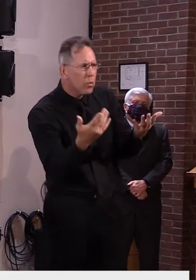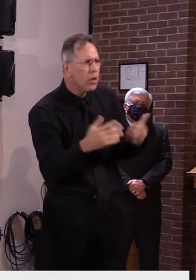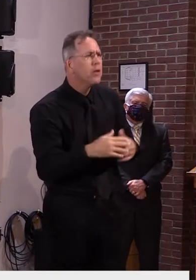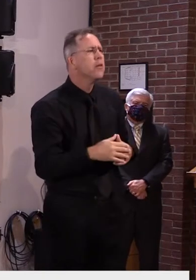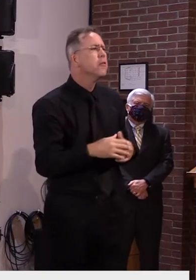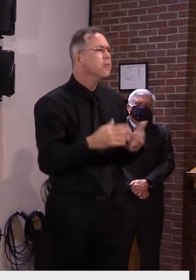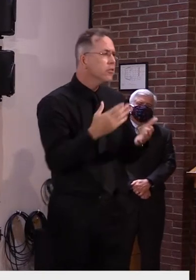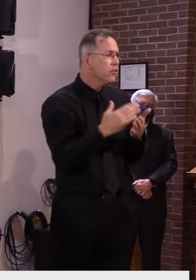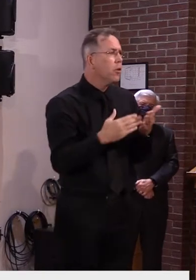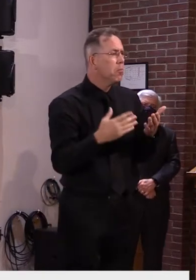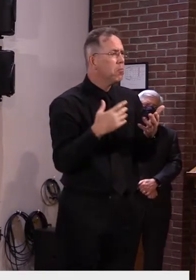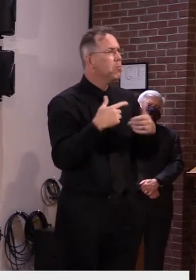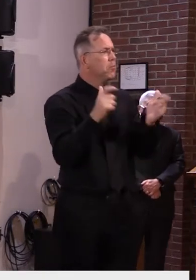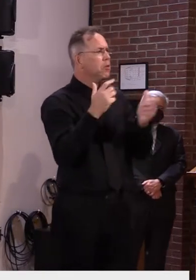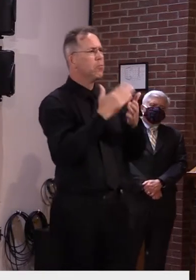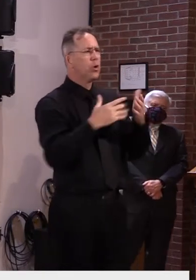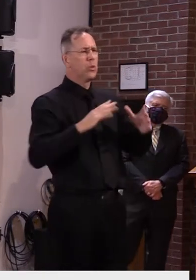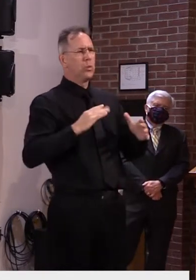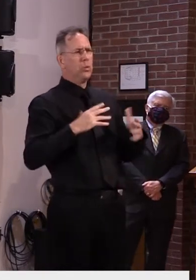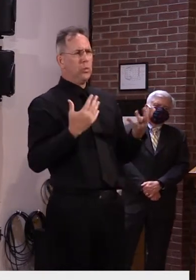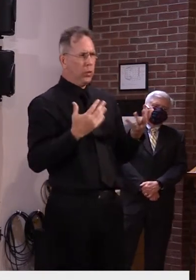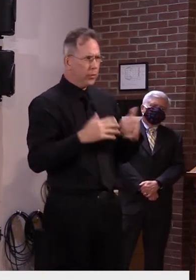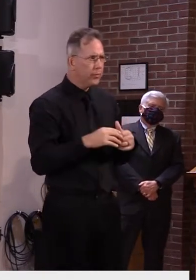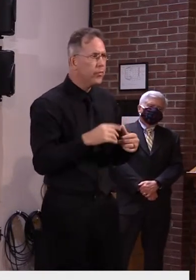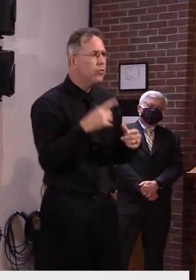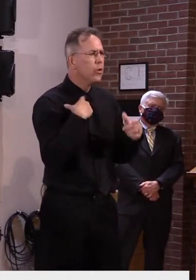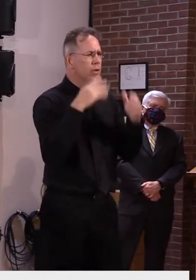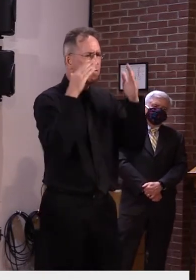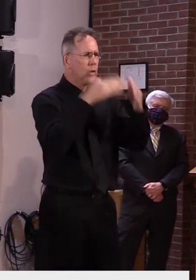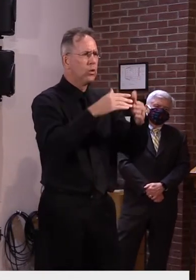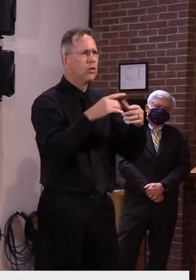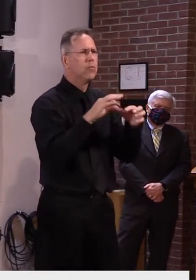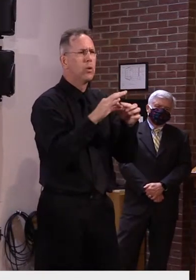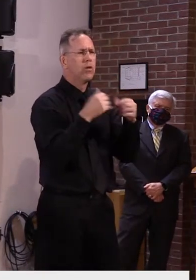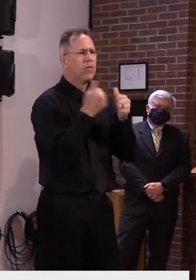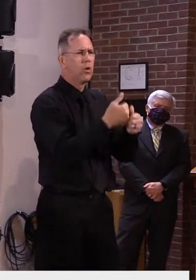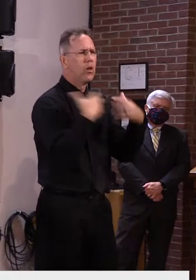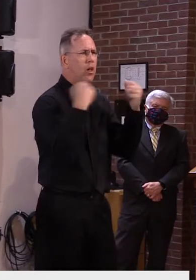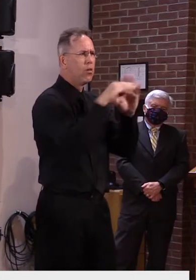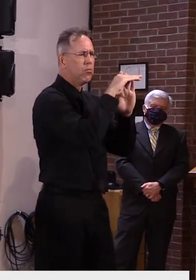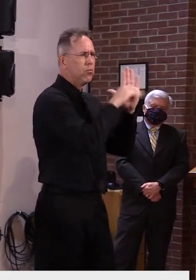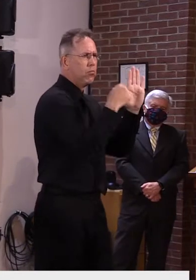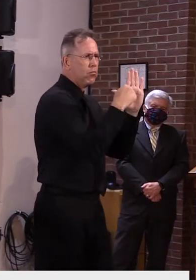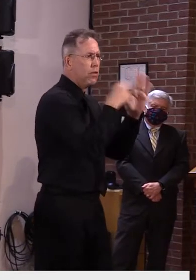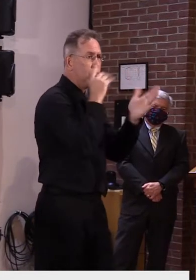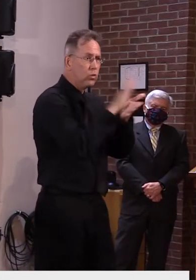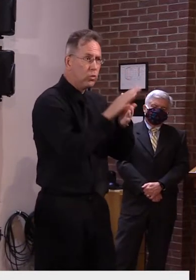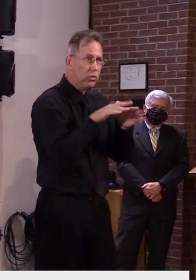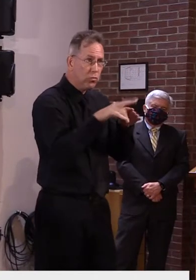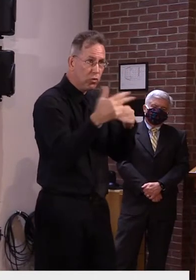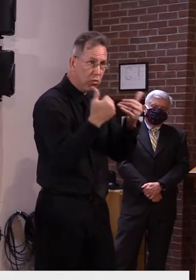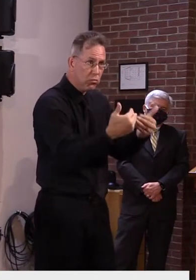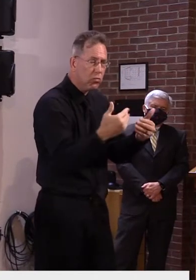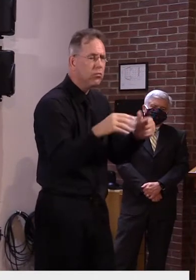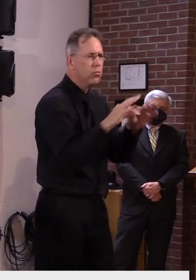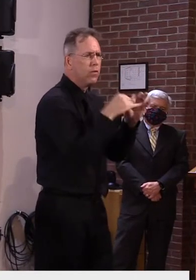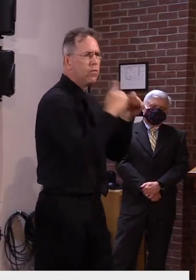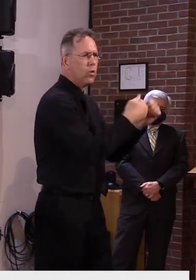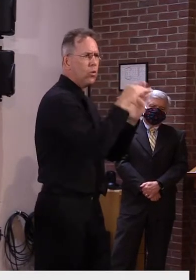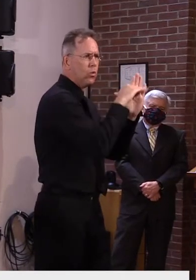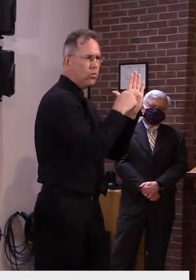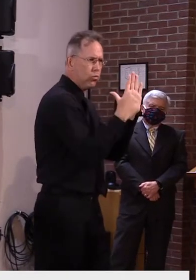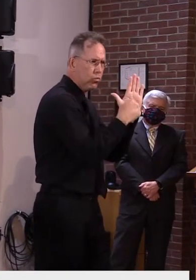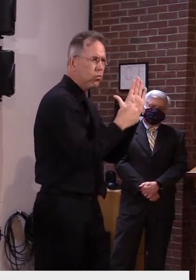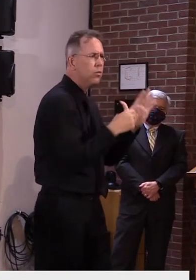we will continue to do is to focus on implementing our health guidance. This remains a precondition for any educational activity since all schools must be